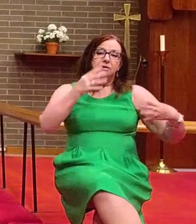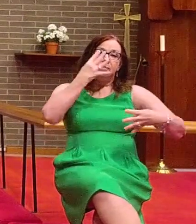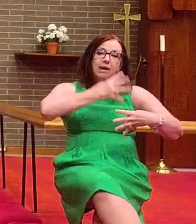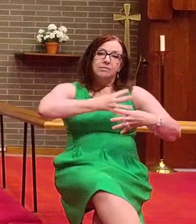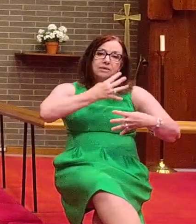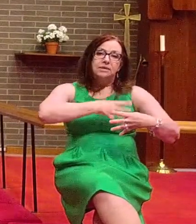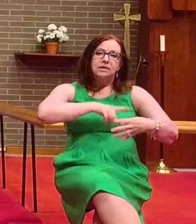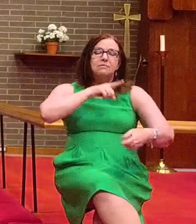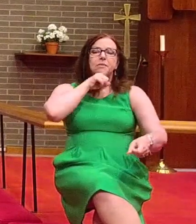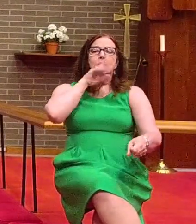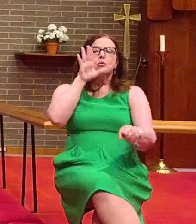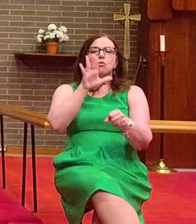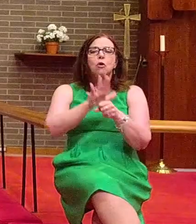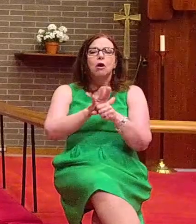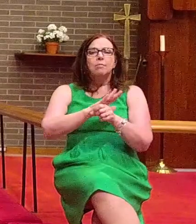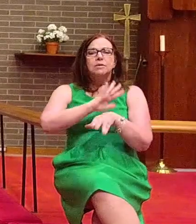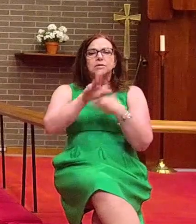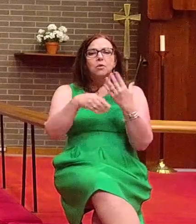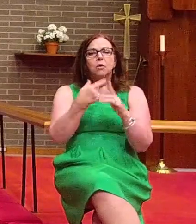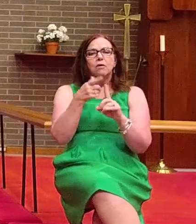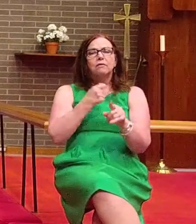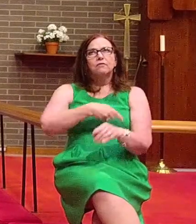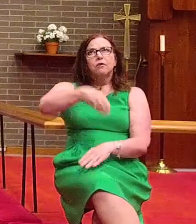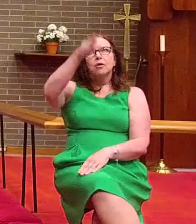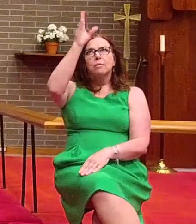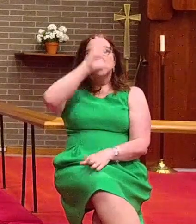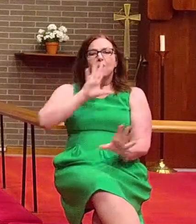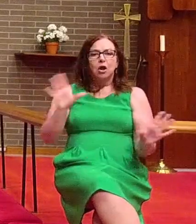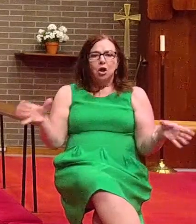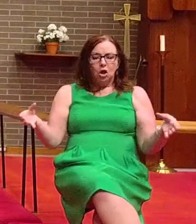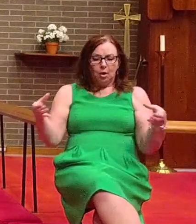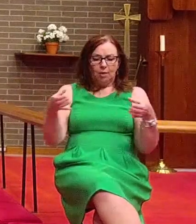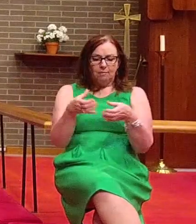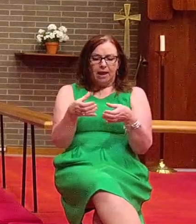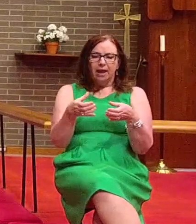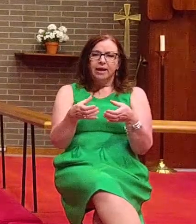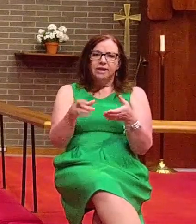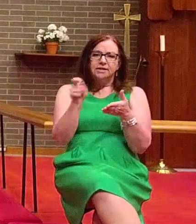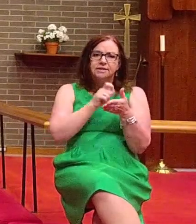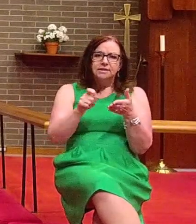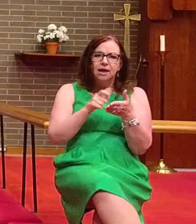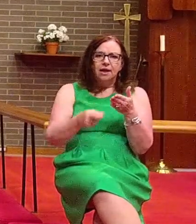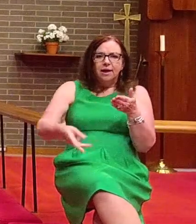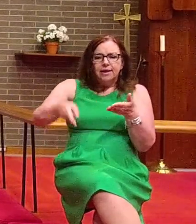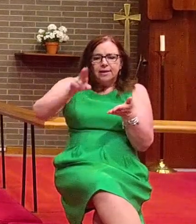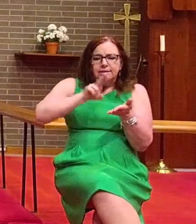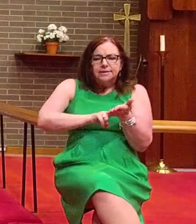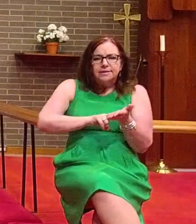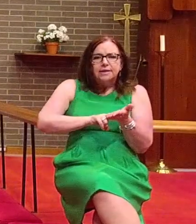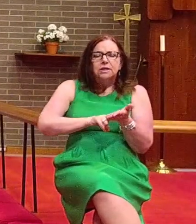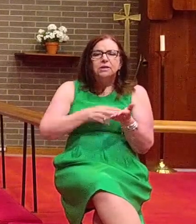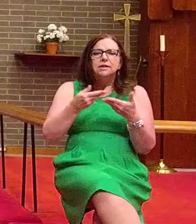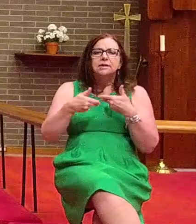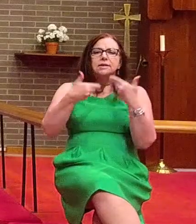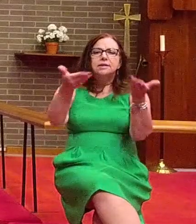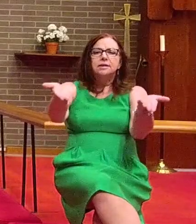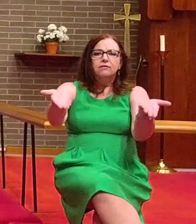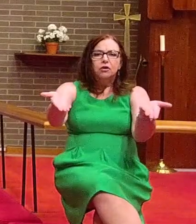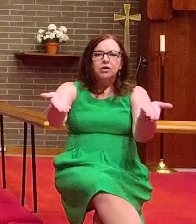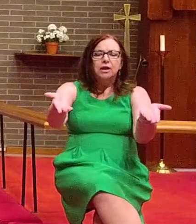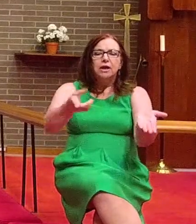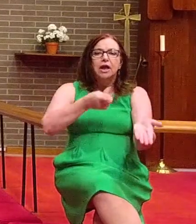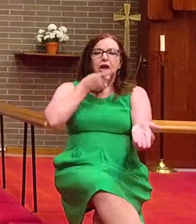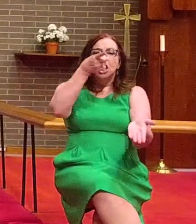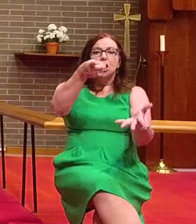God are packaged, signed, sealed, and delivered. And you all are